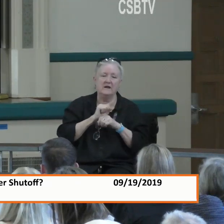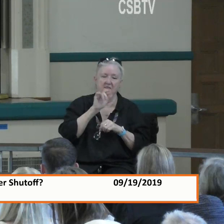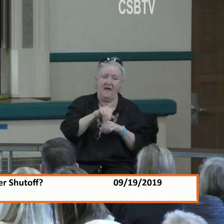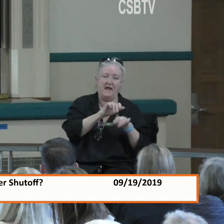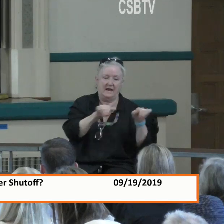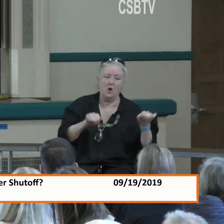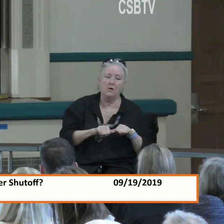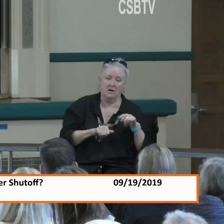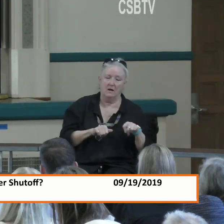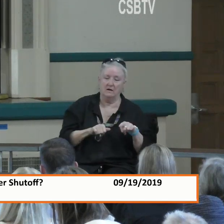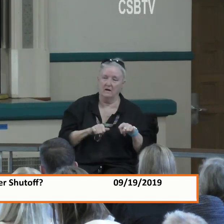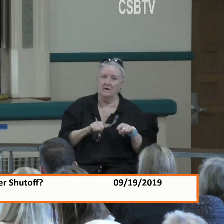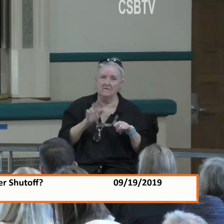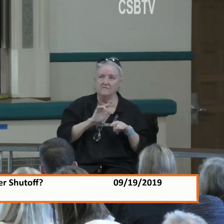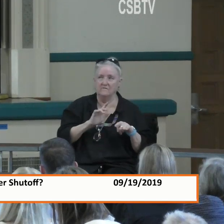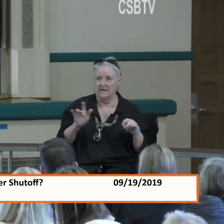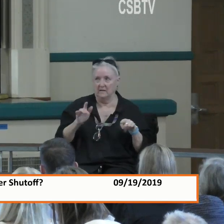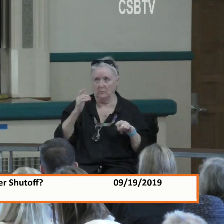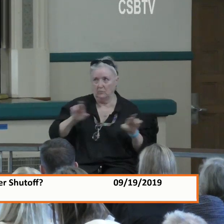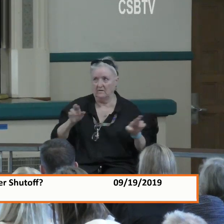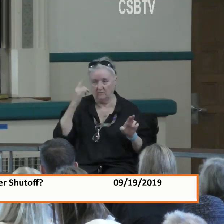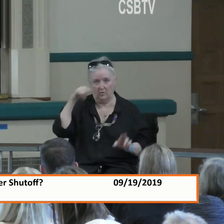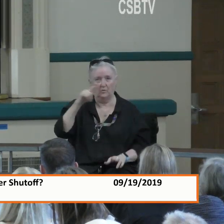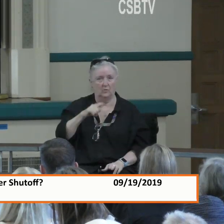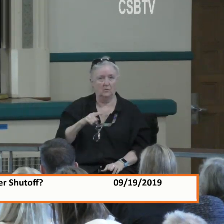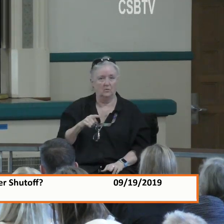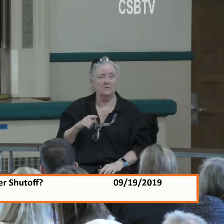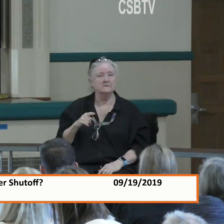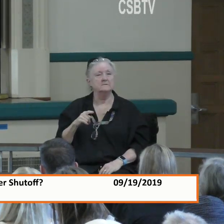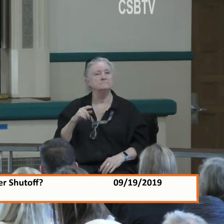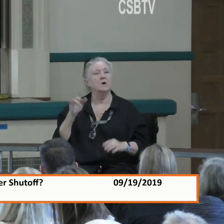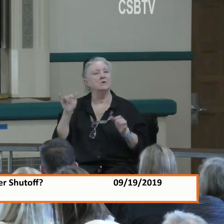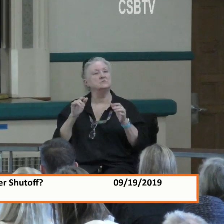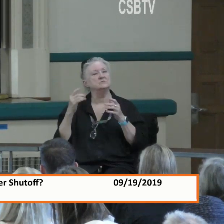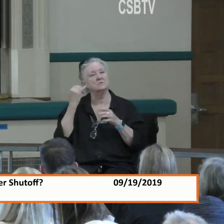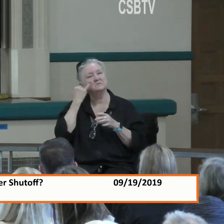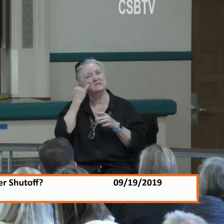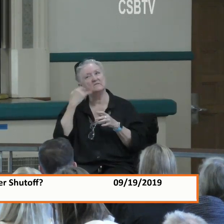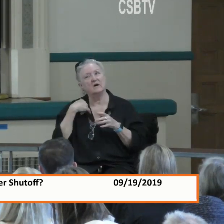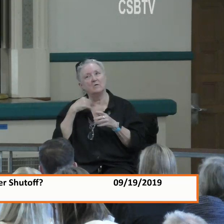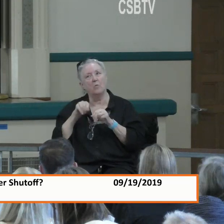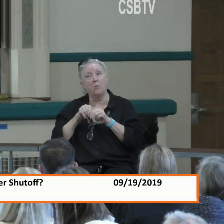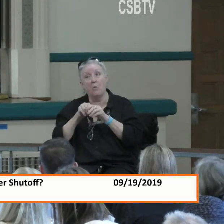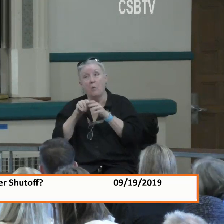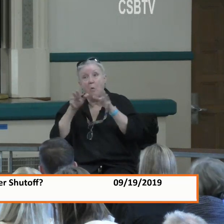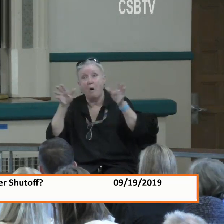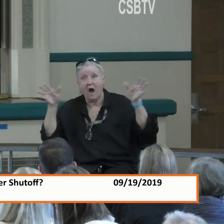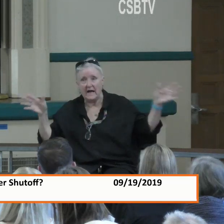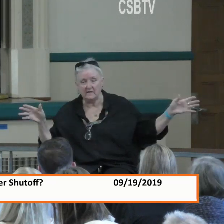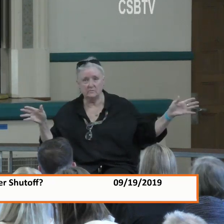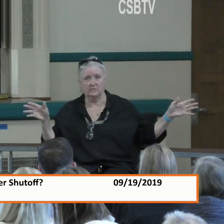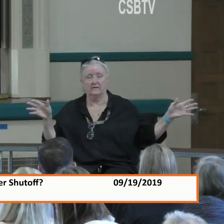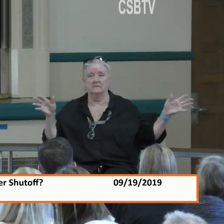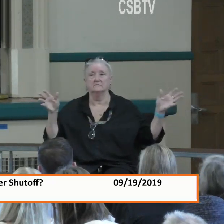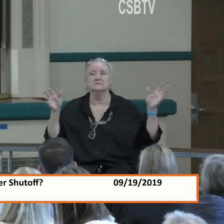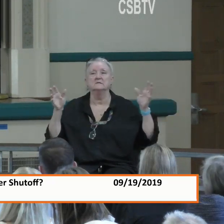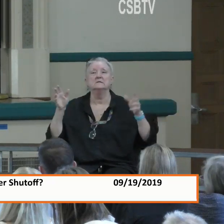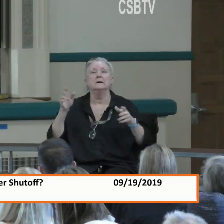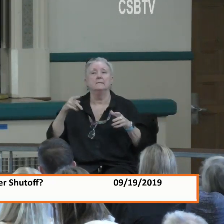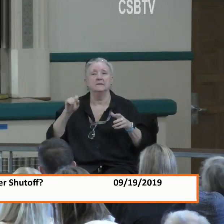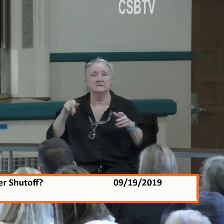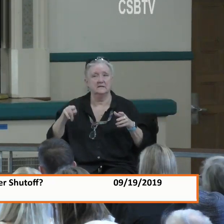area available to you. Also, should a widespread PSPS occur, we would